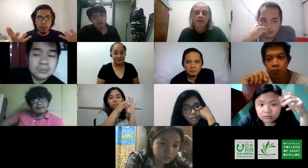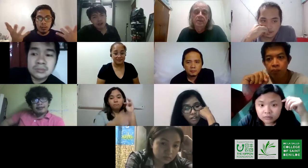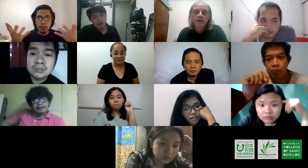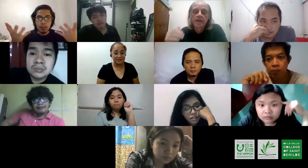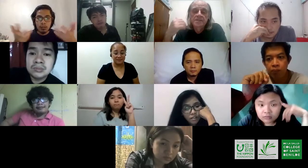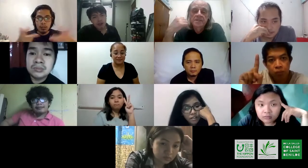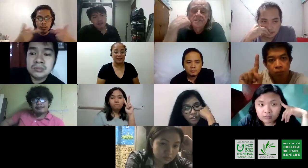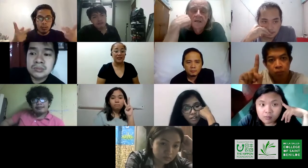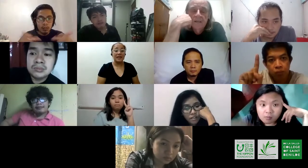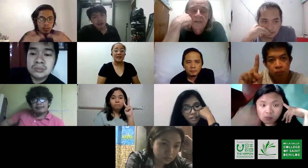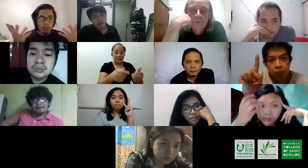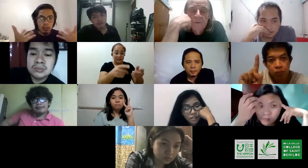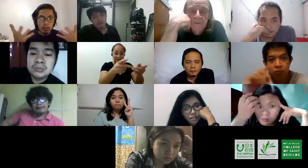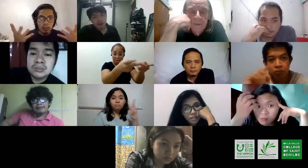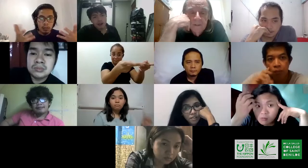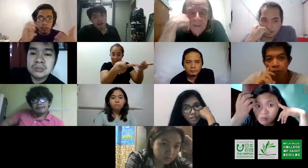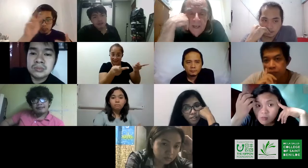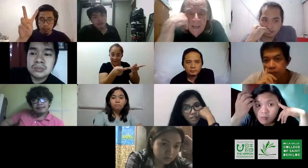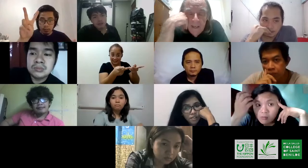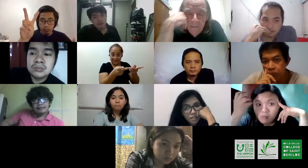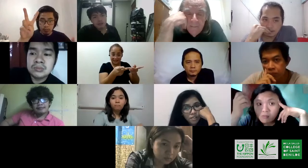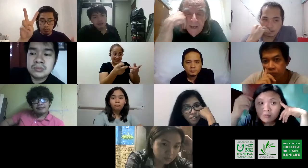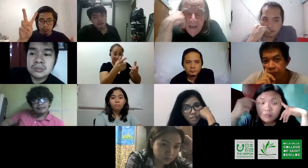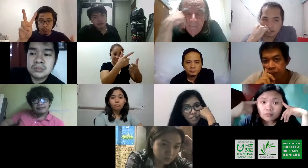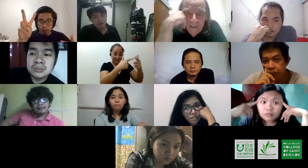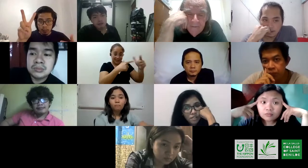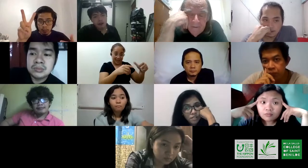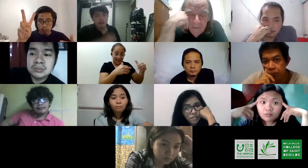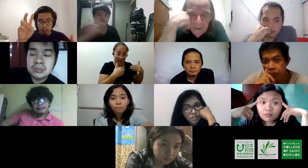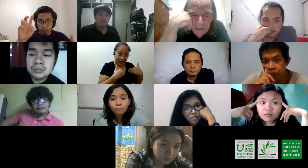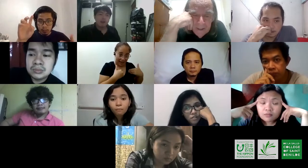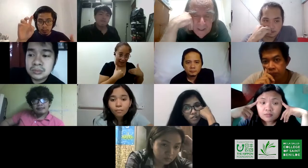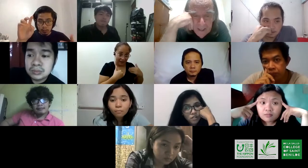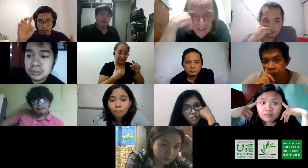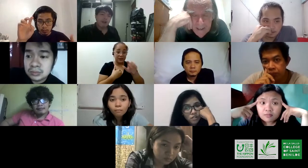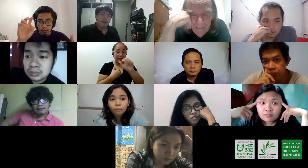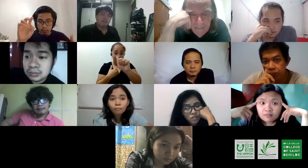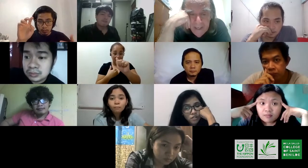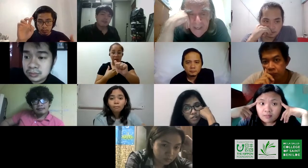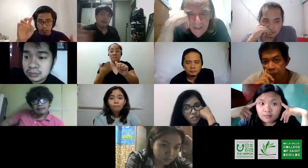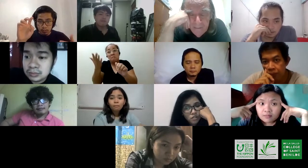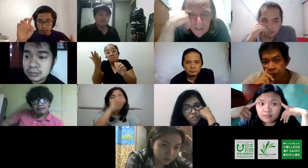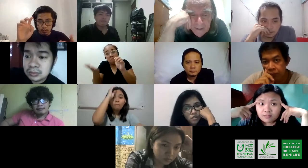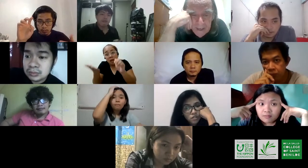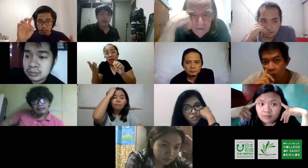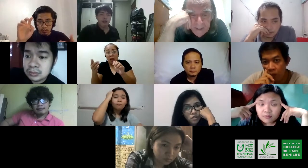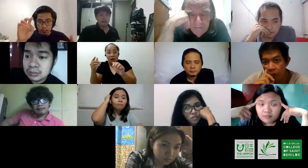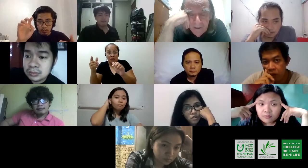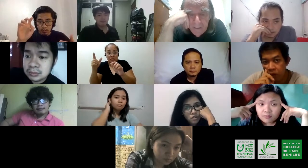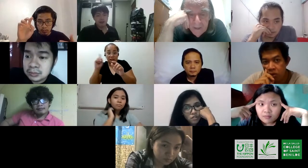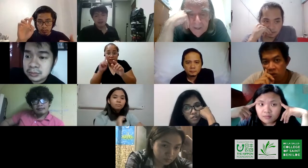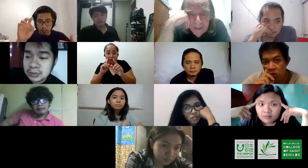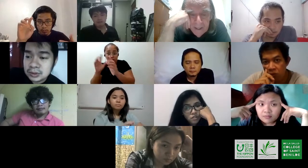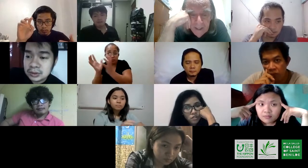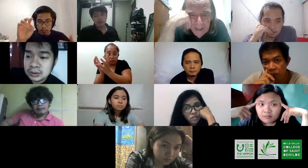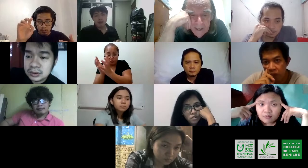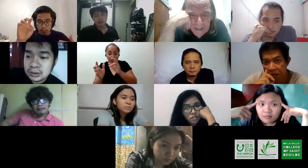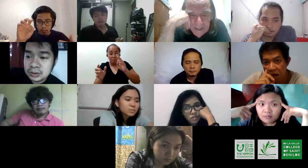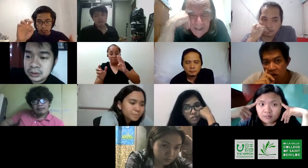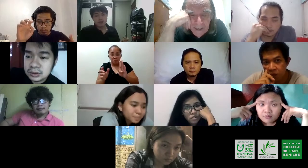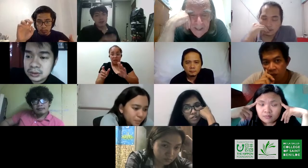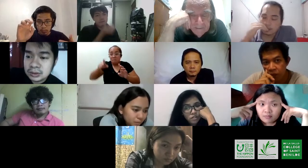If an area has a sign language, A, it may have a deaf community. B, it must have a deaf